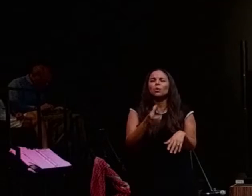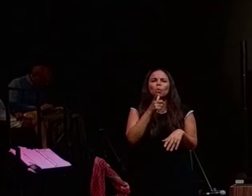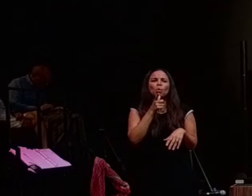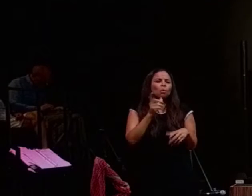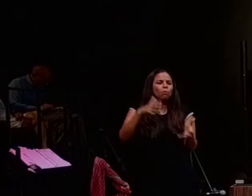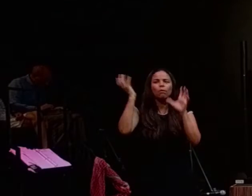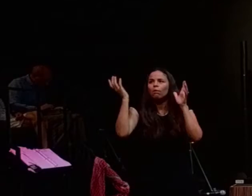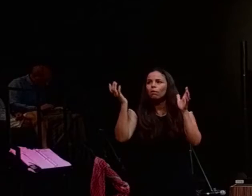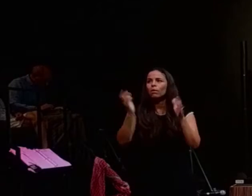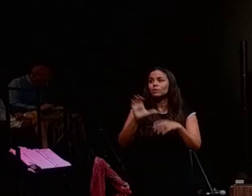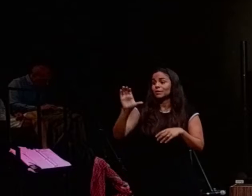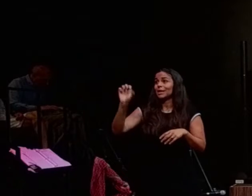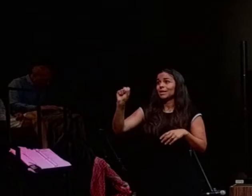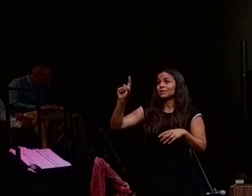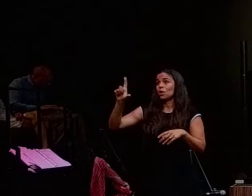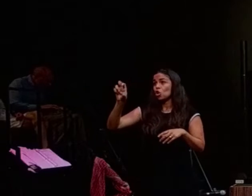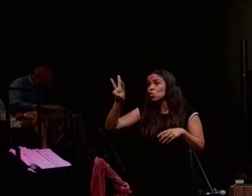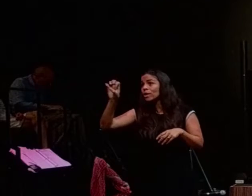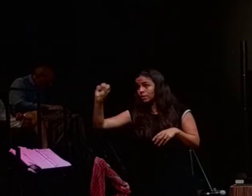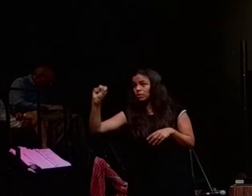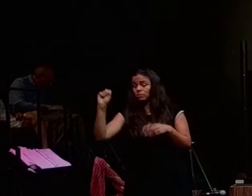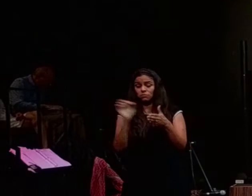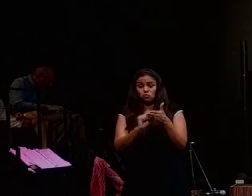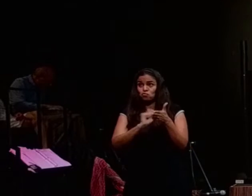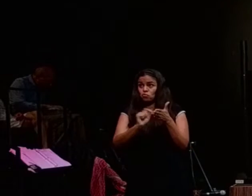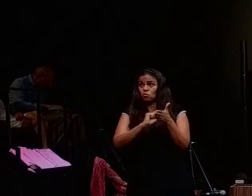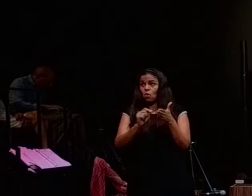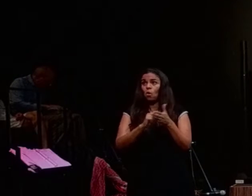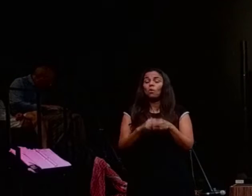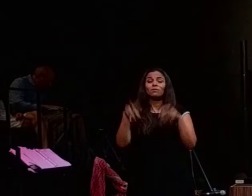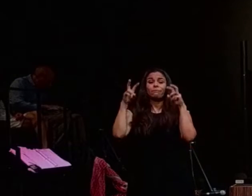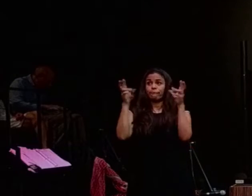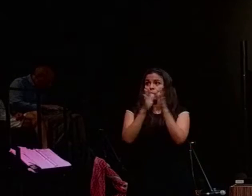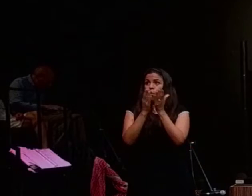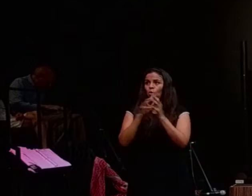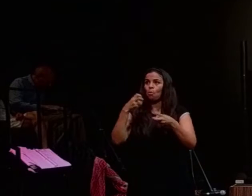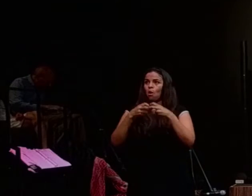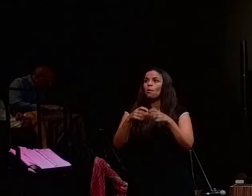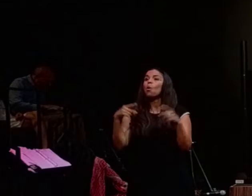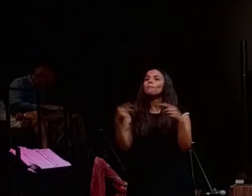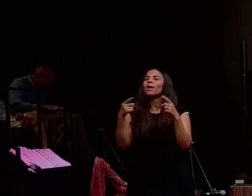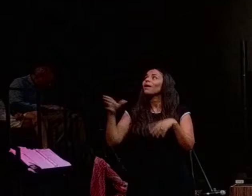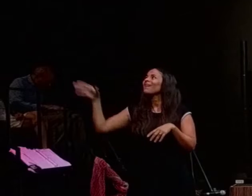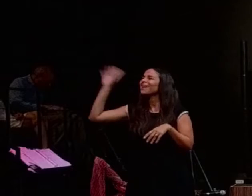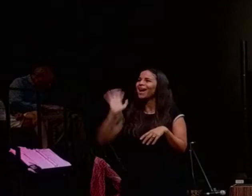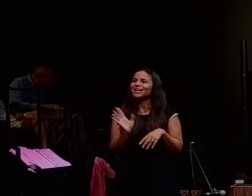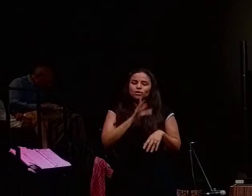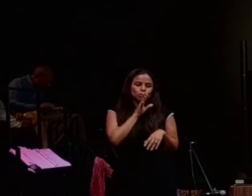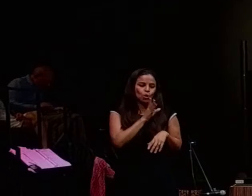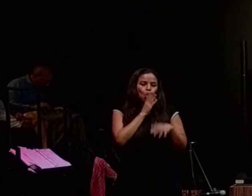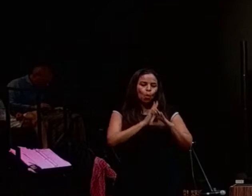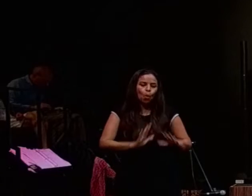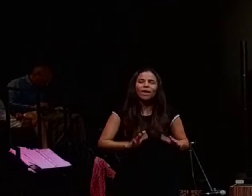whatever. C.S. Lewis wrote in The Problem of Pain, "God whispers to us in our pleasures, speaks in